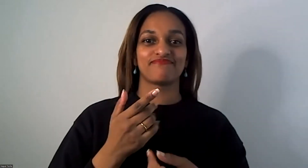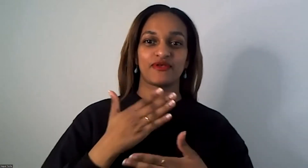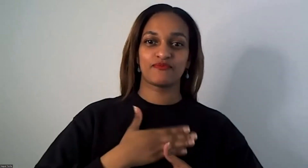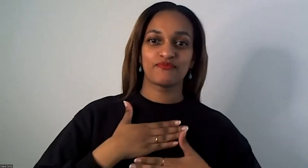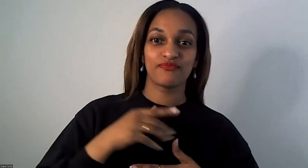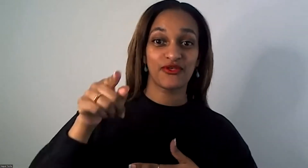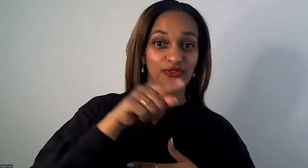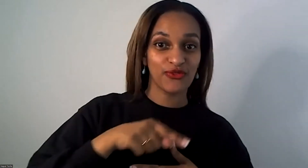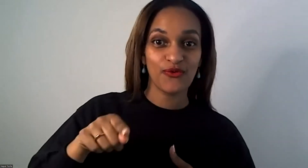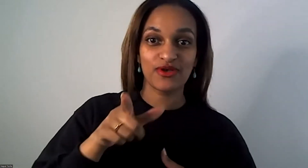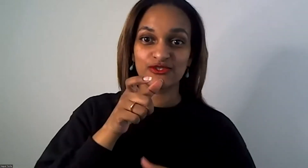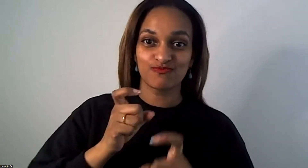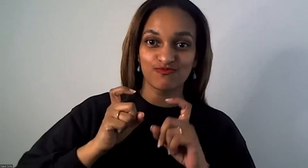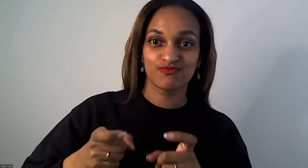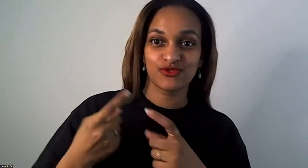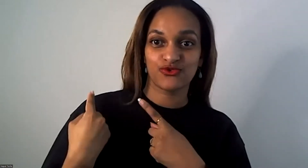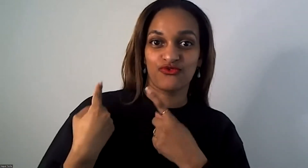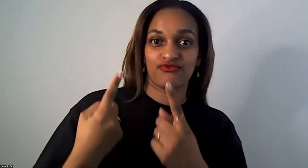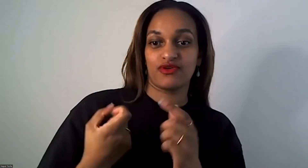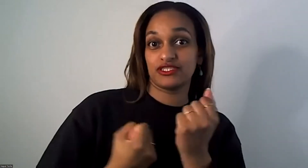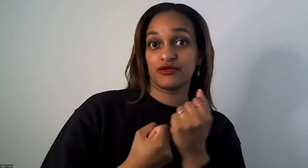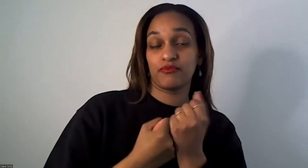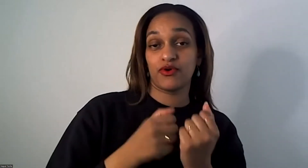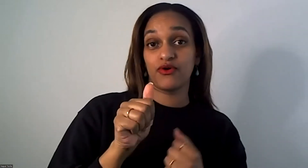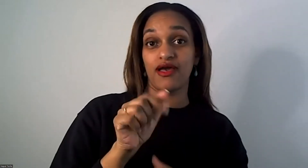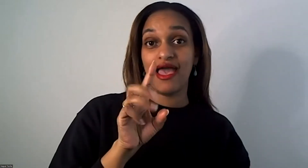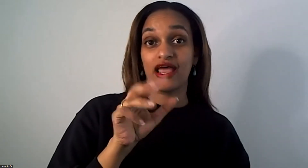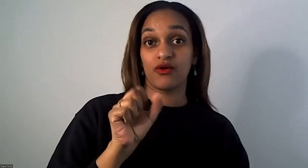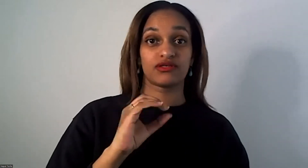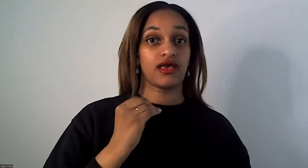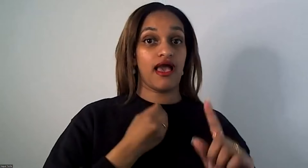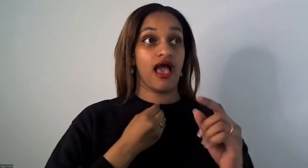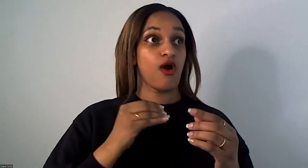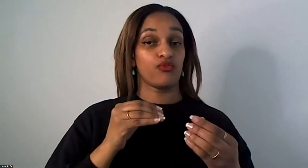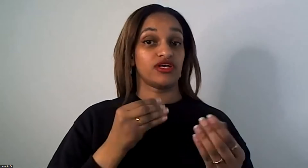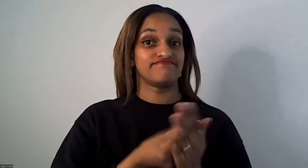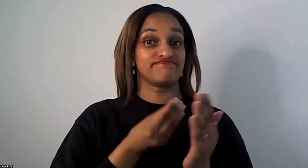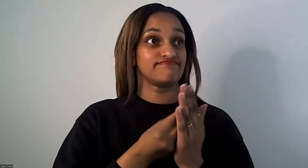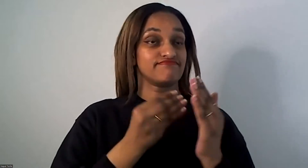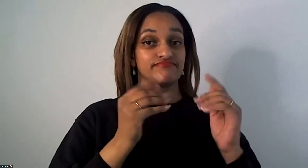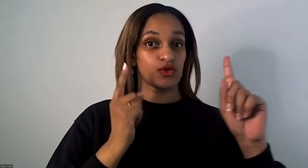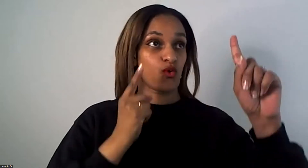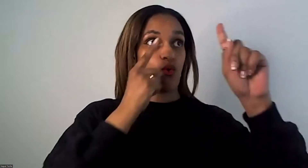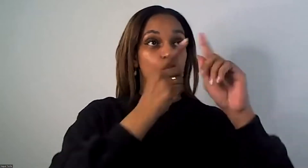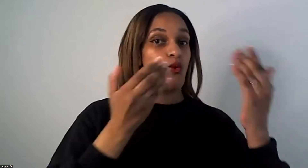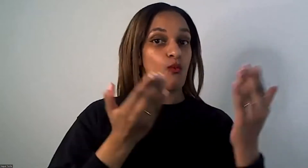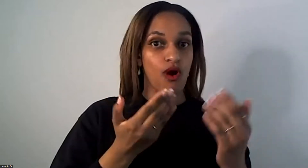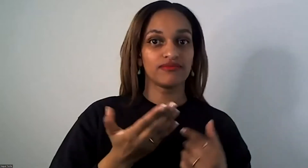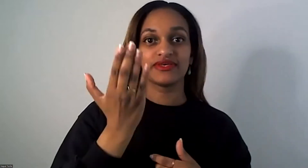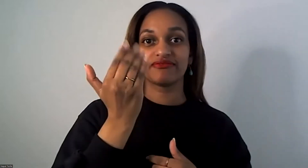We would like to express gratitude and appreciation to those who have donated so far and continue to support ADWAS over the